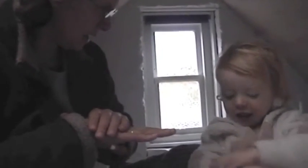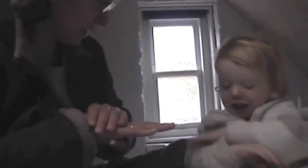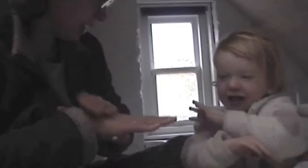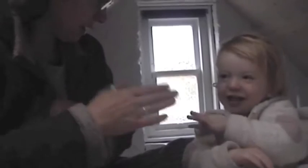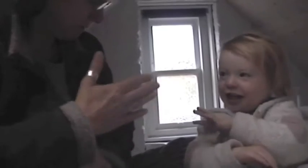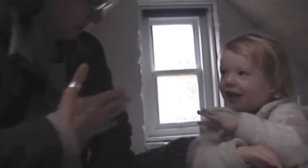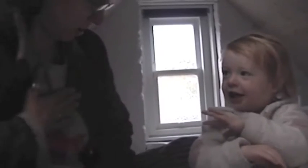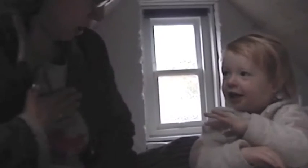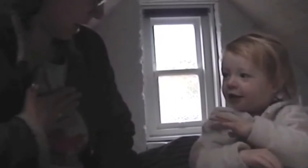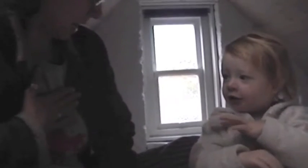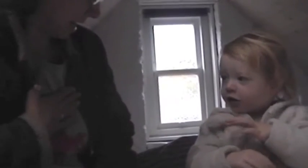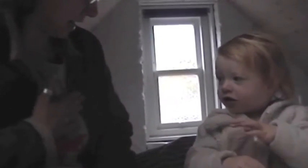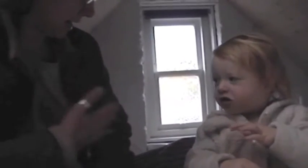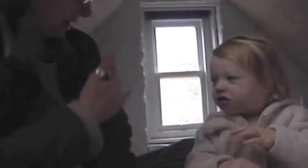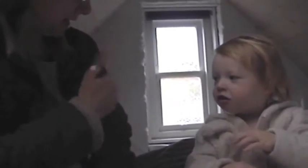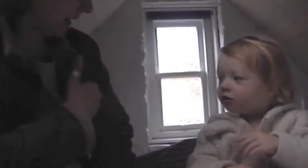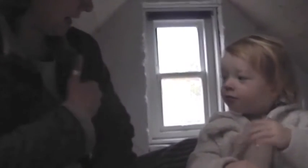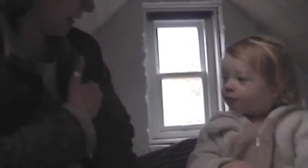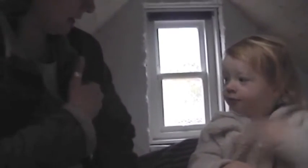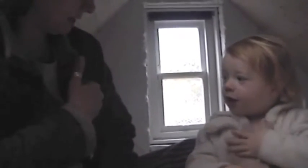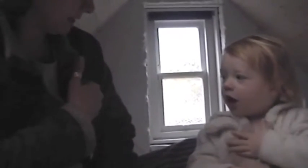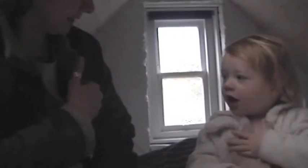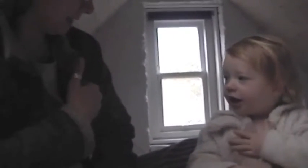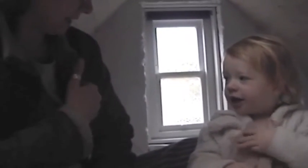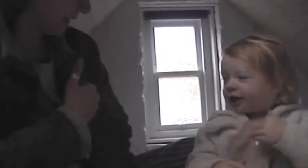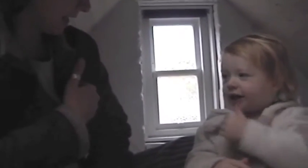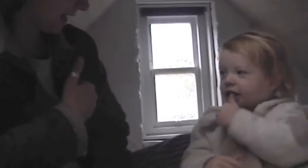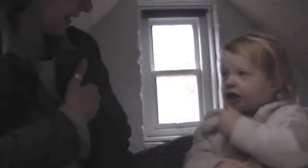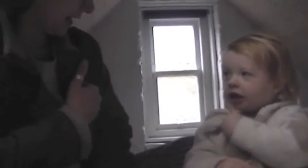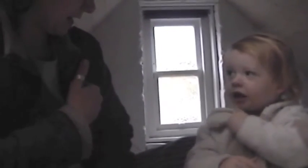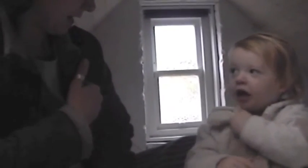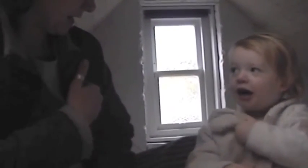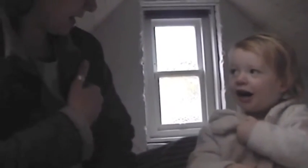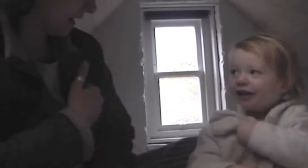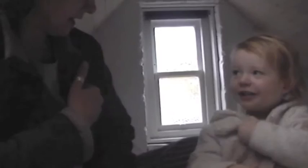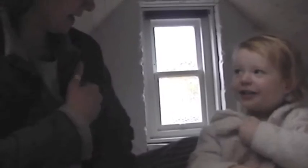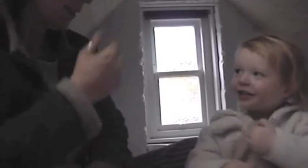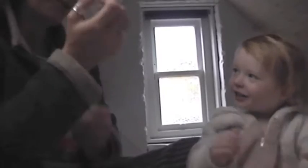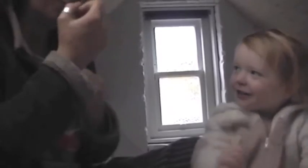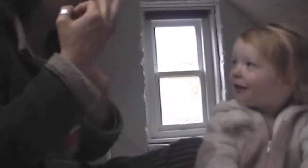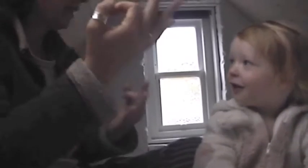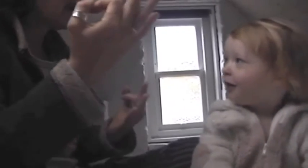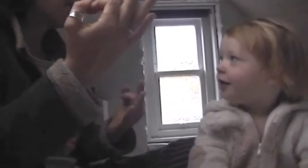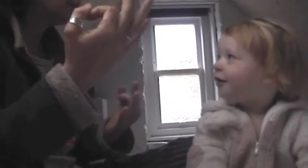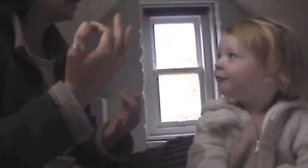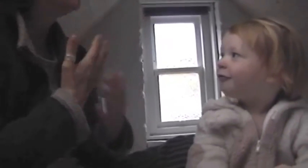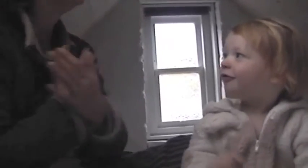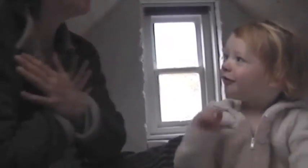In my heart. My heart. Without a